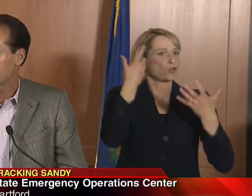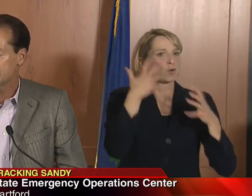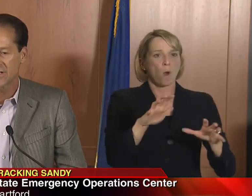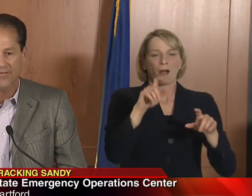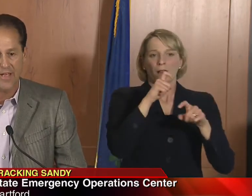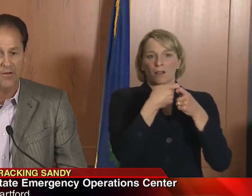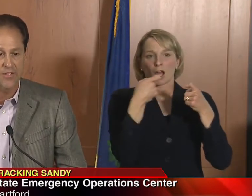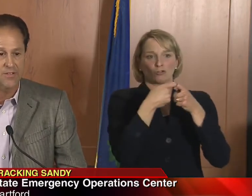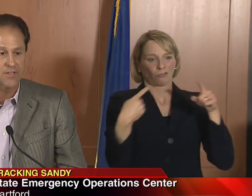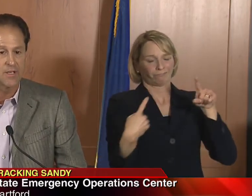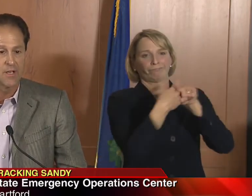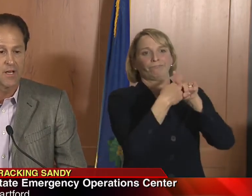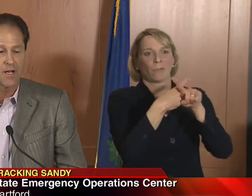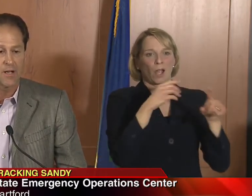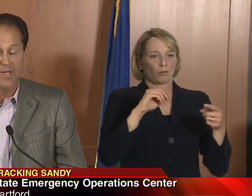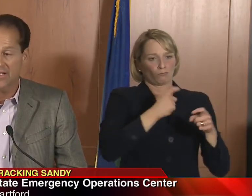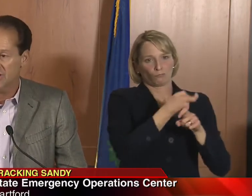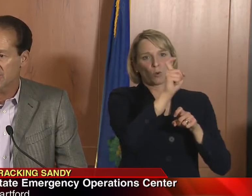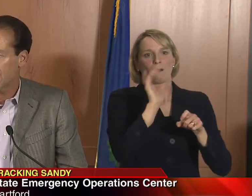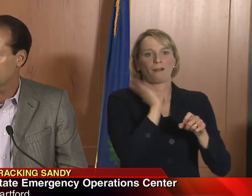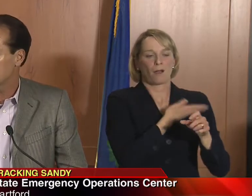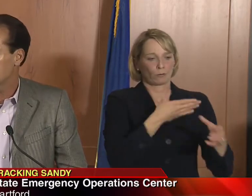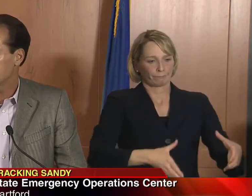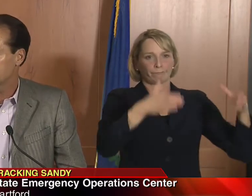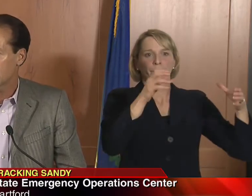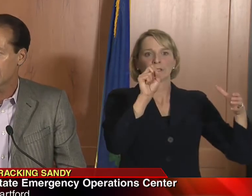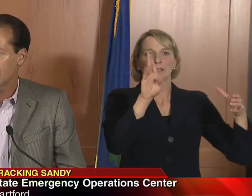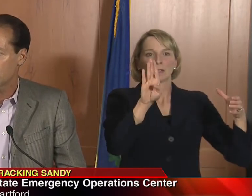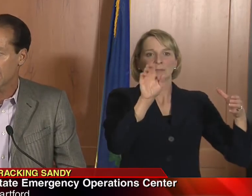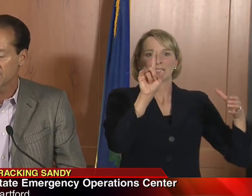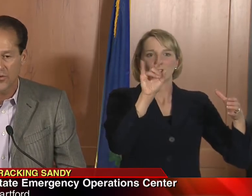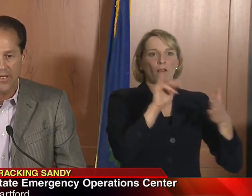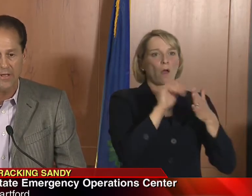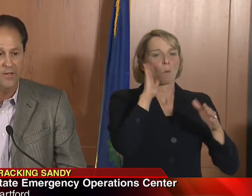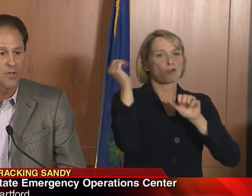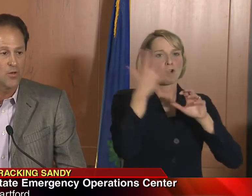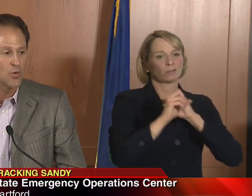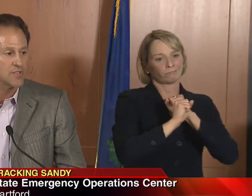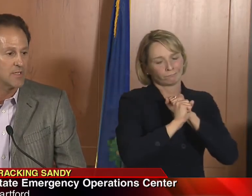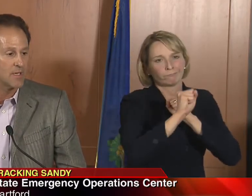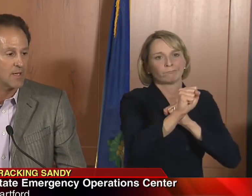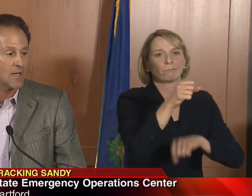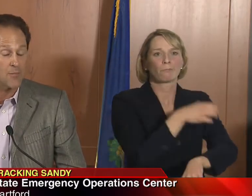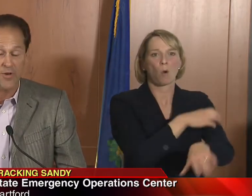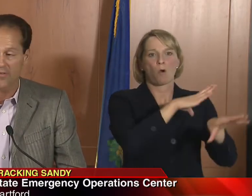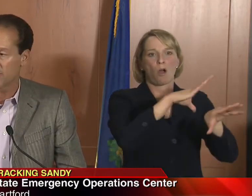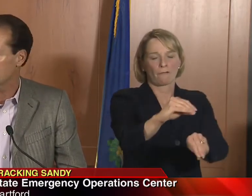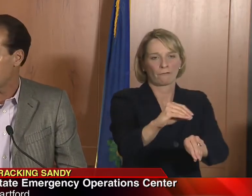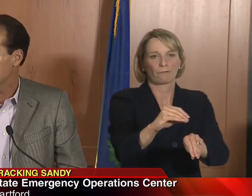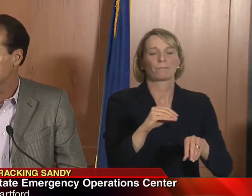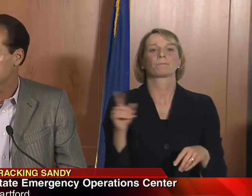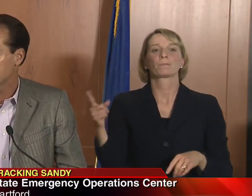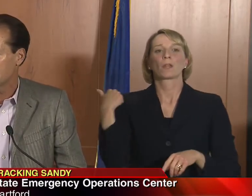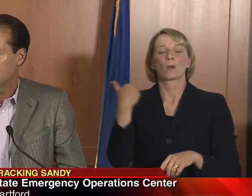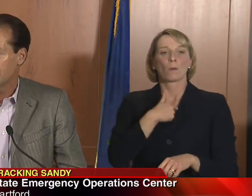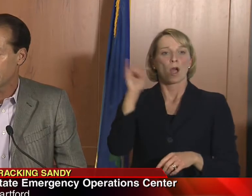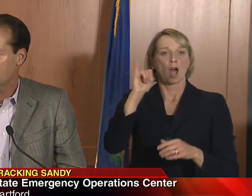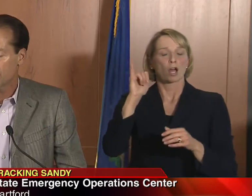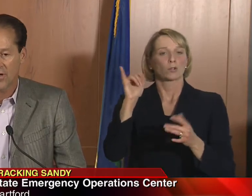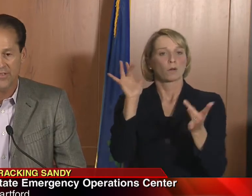any duration of the outages. In addition to that, we have been in contact with ISO New England, who is the operator of the bulk power